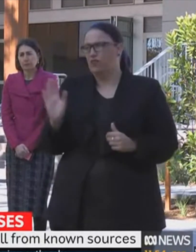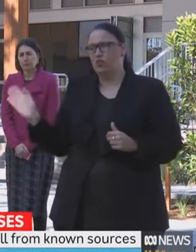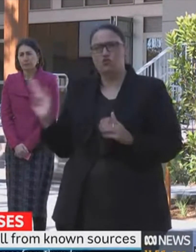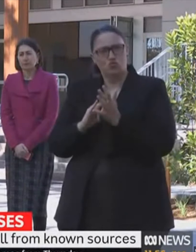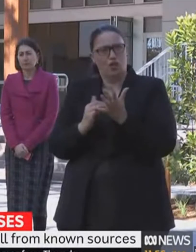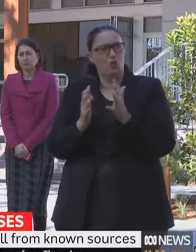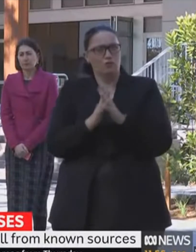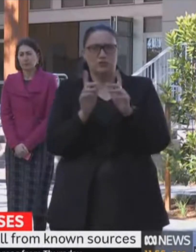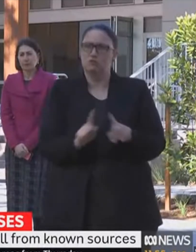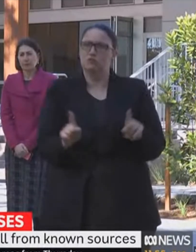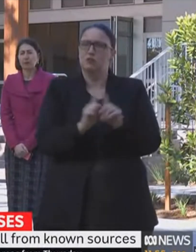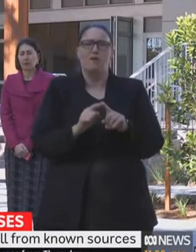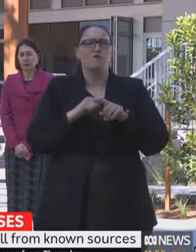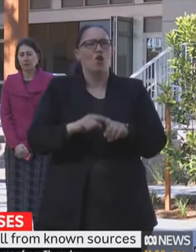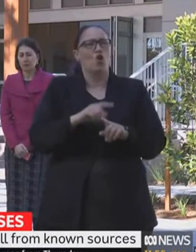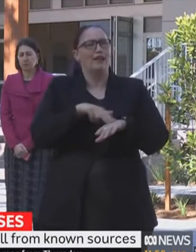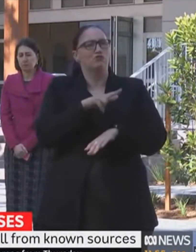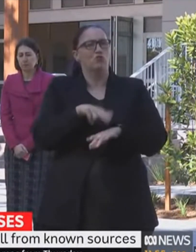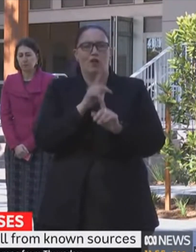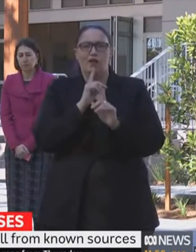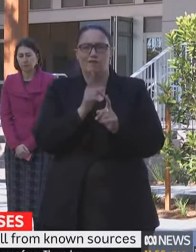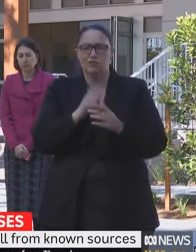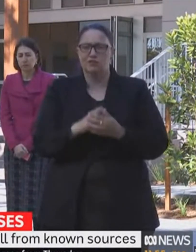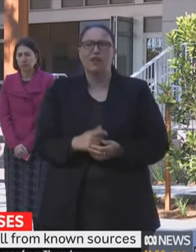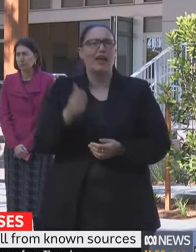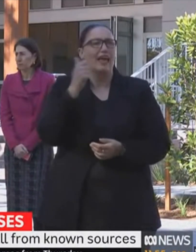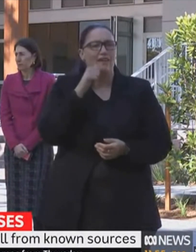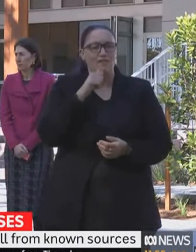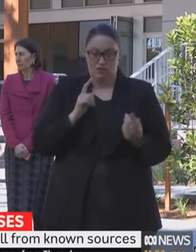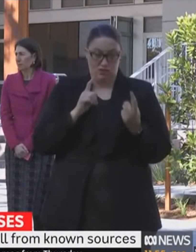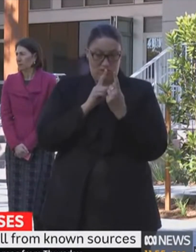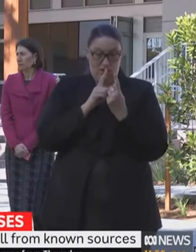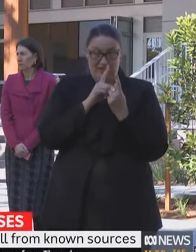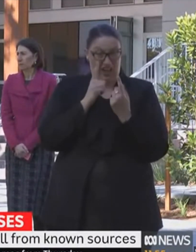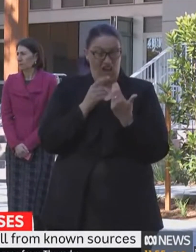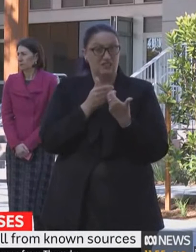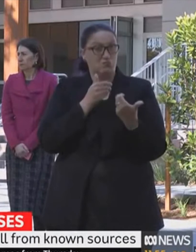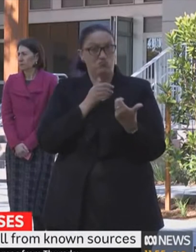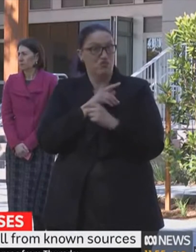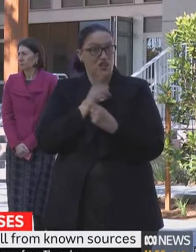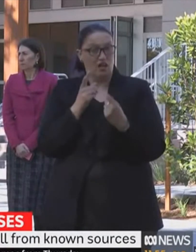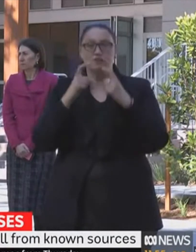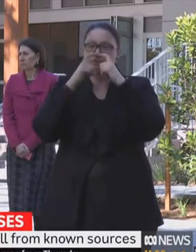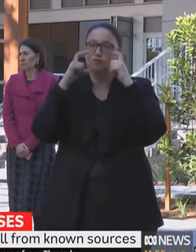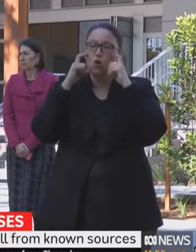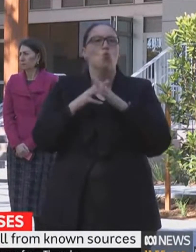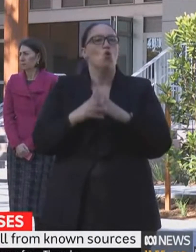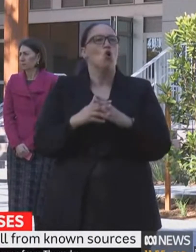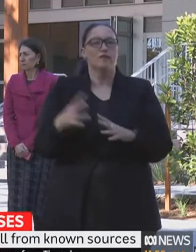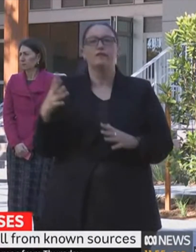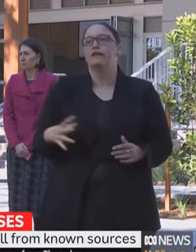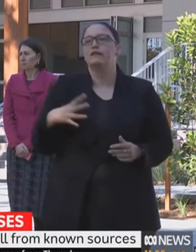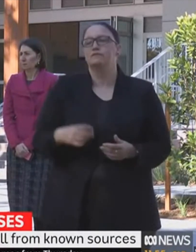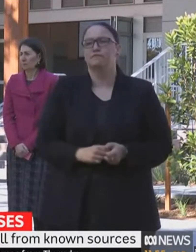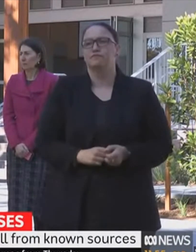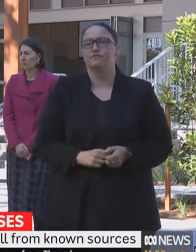been pretty consistent with the national advice, which is where you can't socially distance, face masks are prudent. The role of face